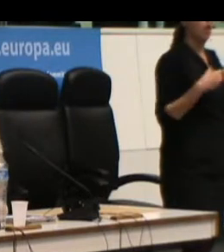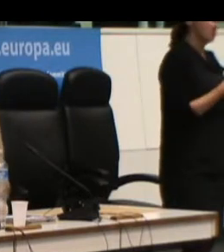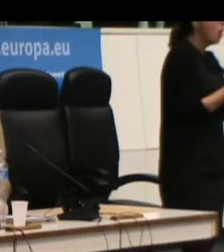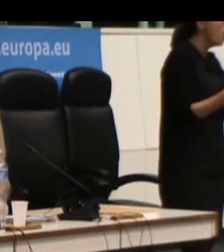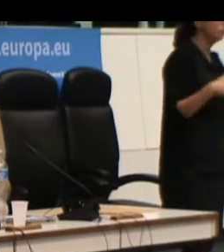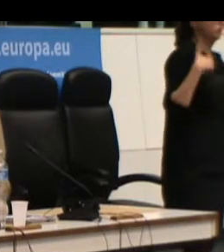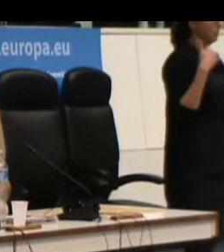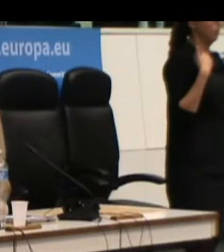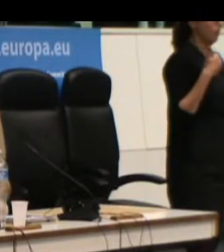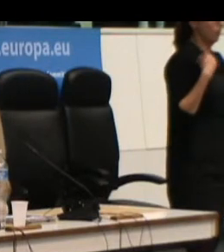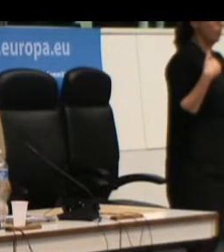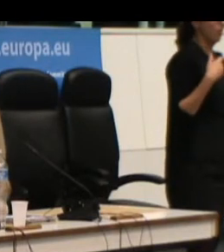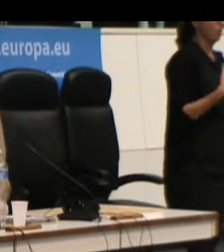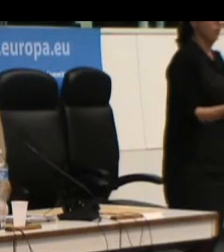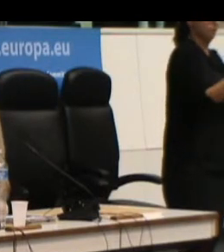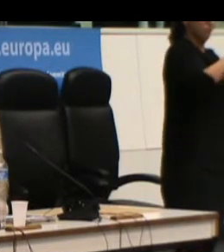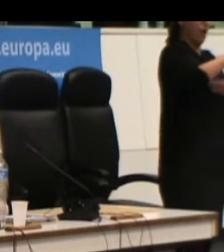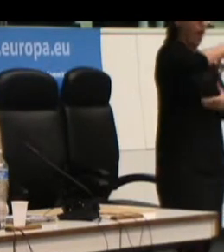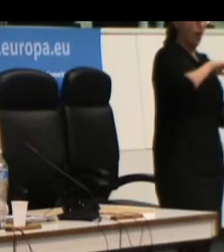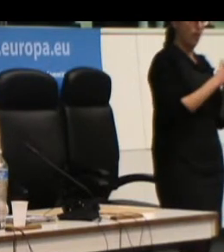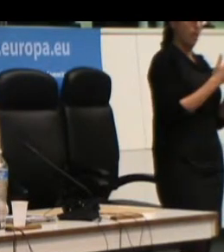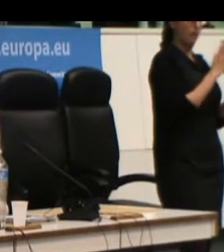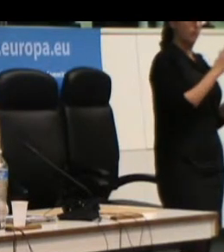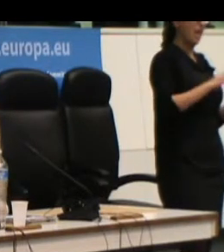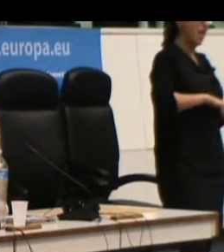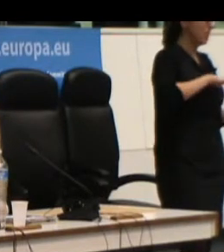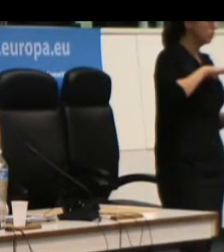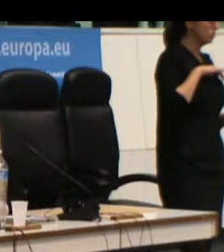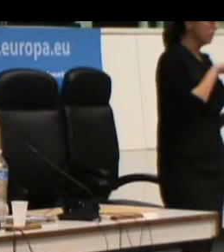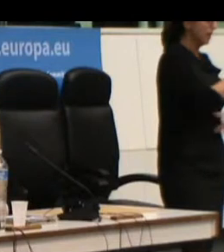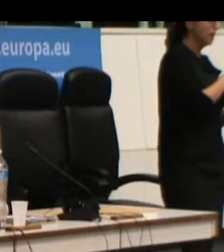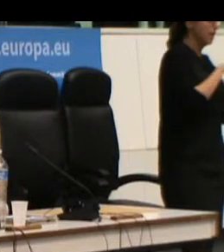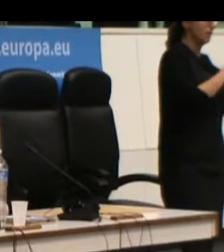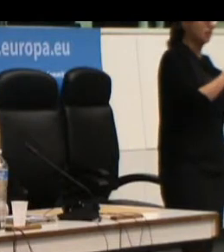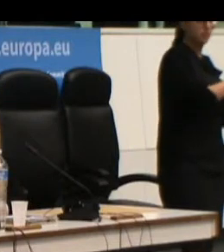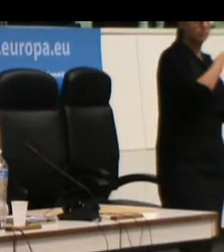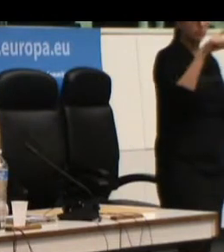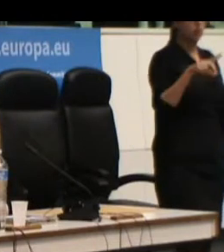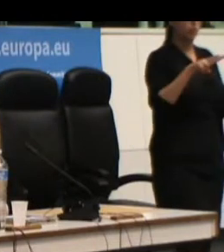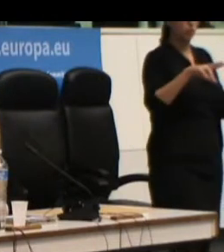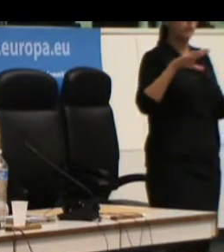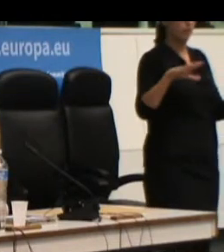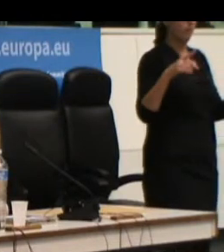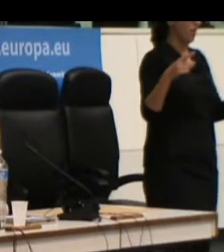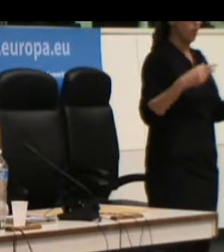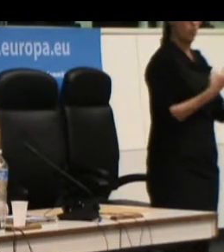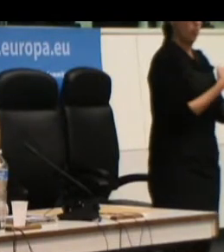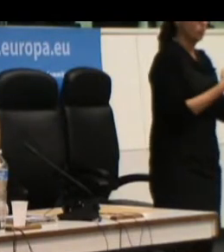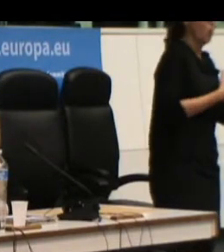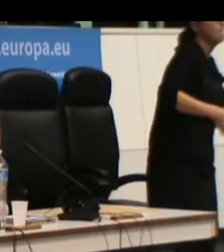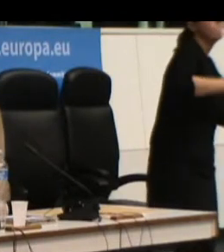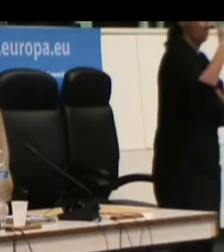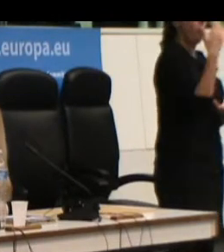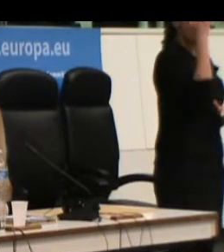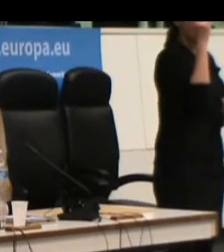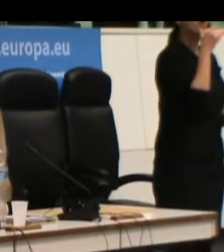in our libraries. Between 18 and 25, I would say, is probably the highest percentage of users, because they want